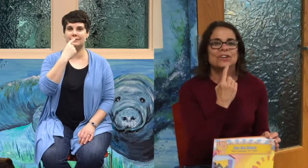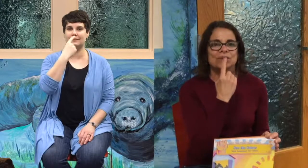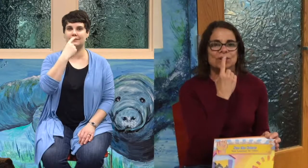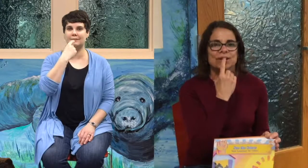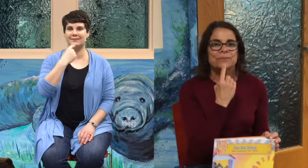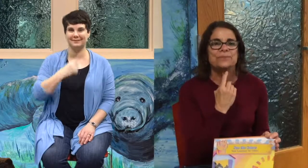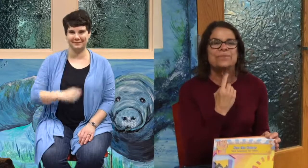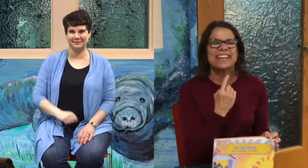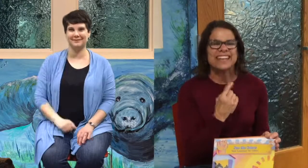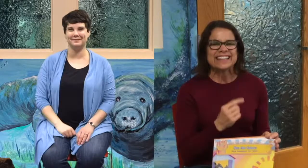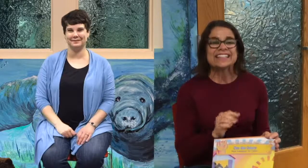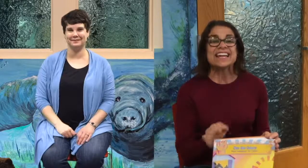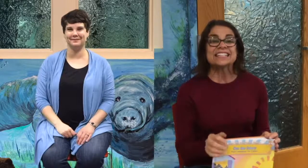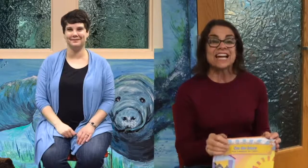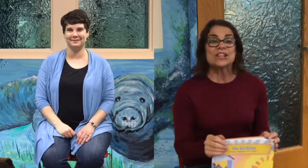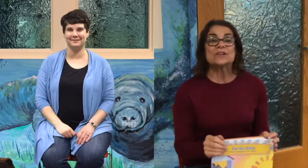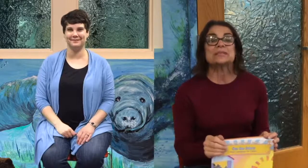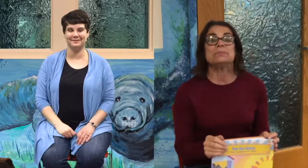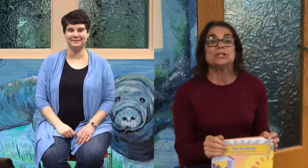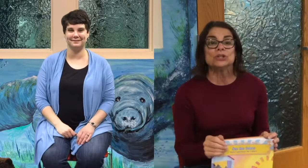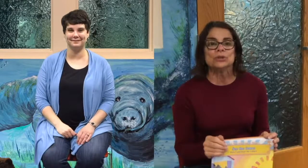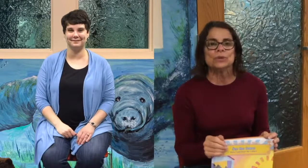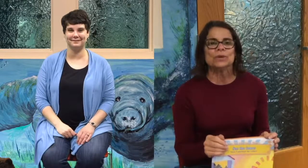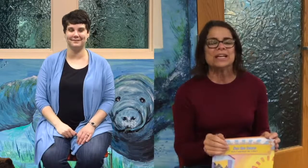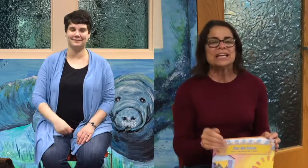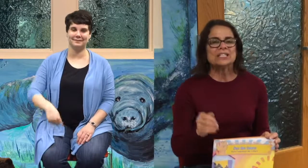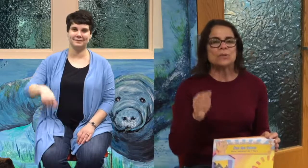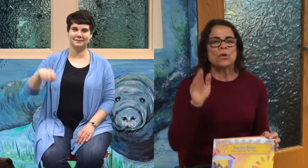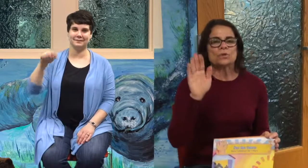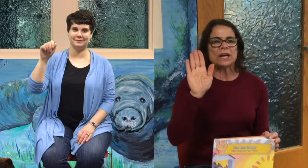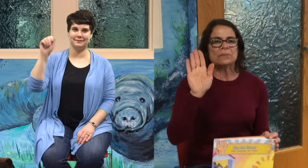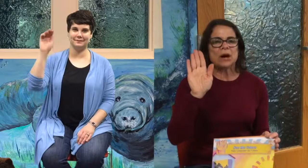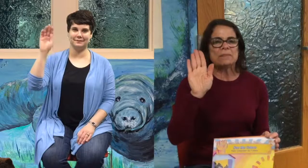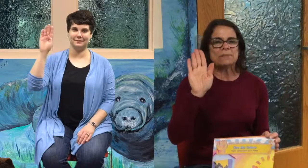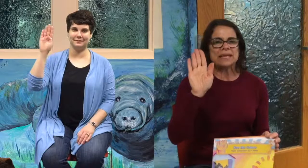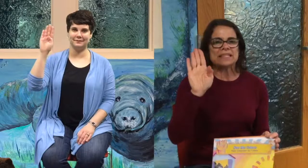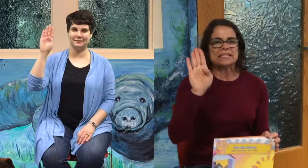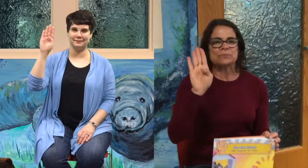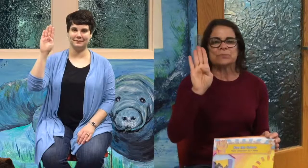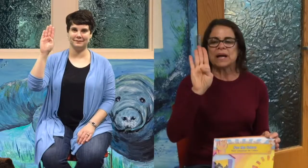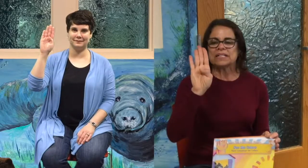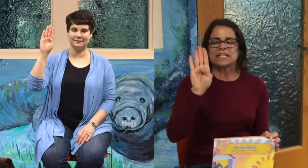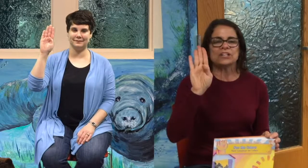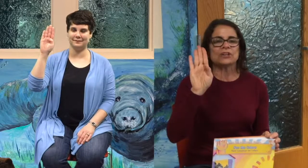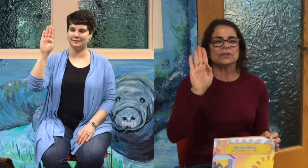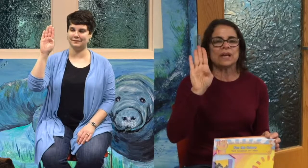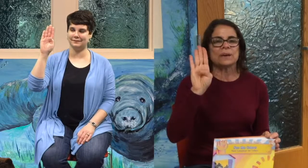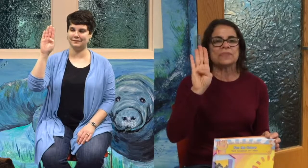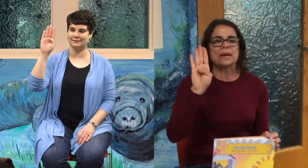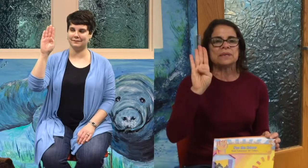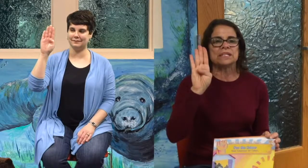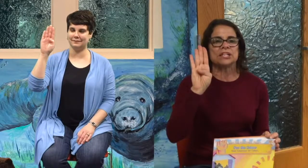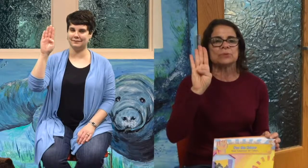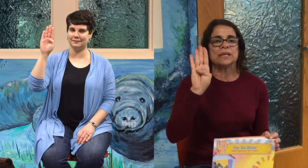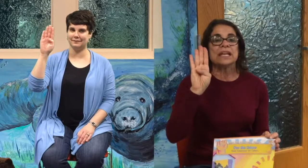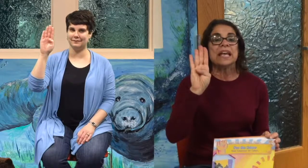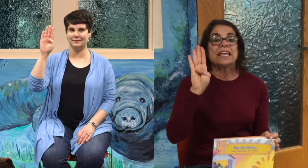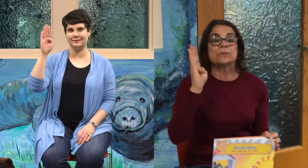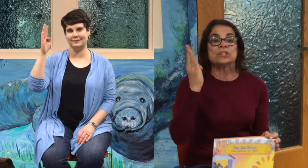good. The next color is blue. So we'll hold our palm up like this, kind of tuck your thumb in a little bit, and then we're going to